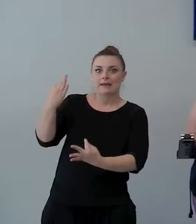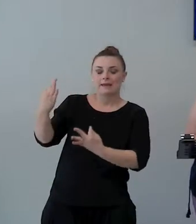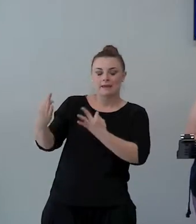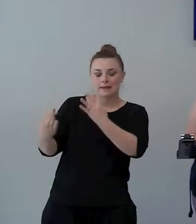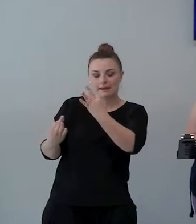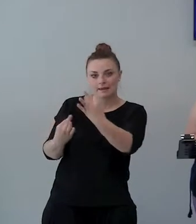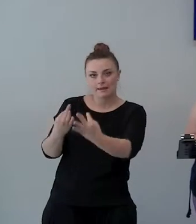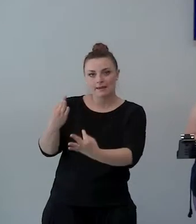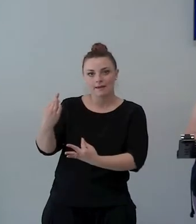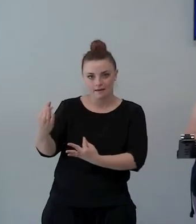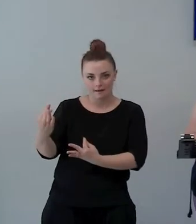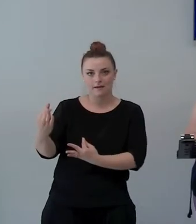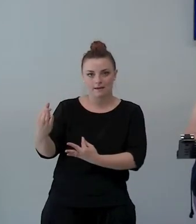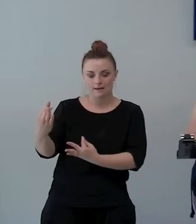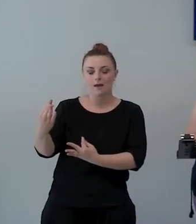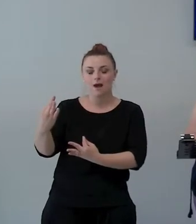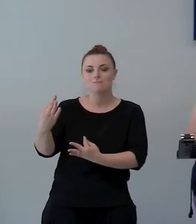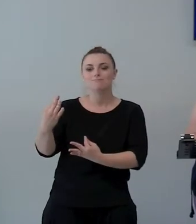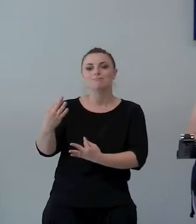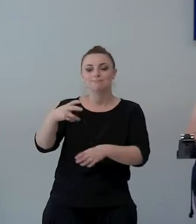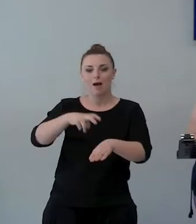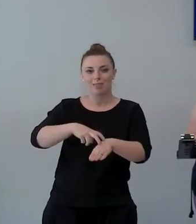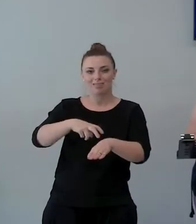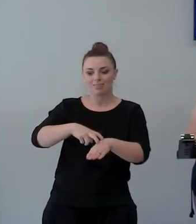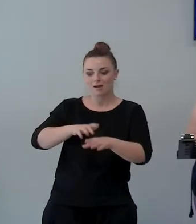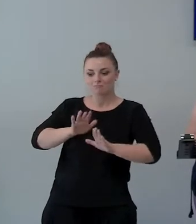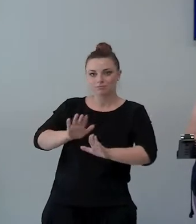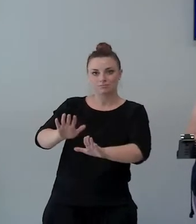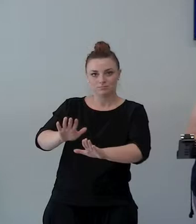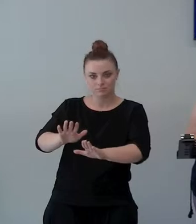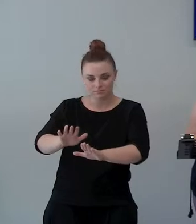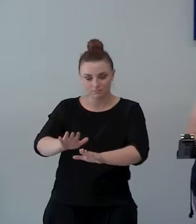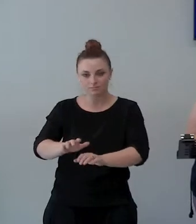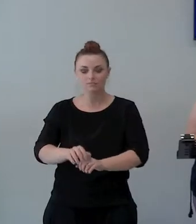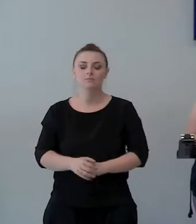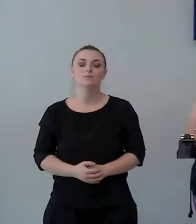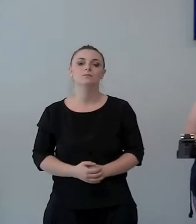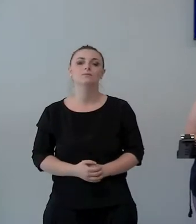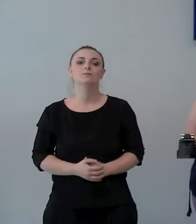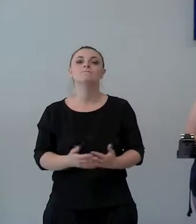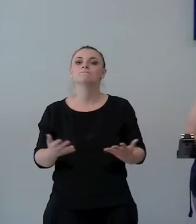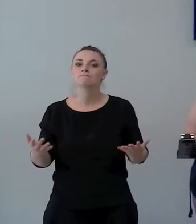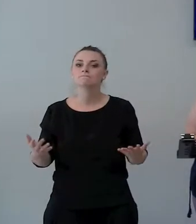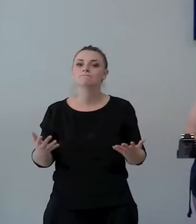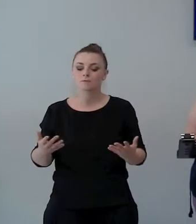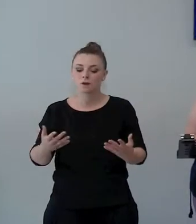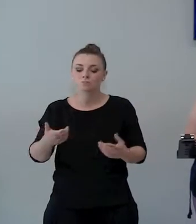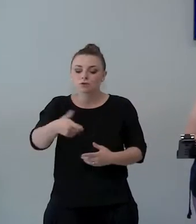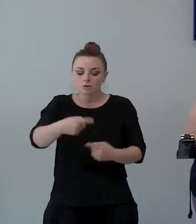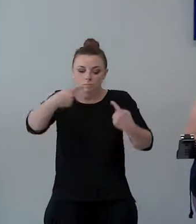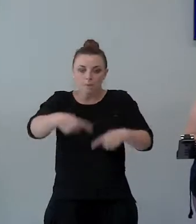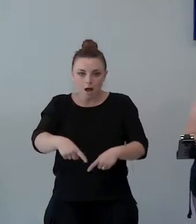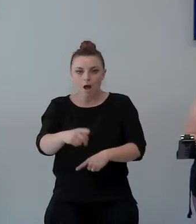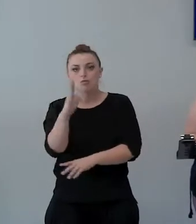feels really tired, also because of the therapy that she's gone through. Non riesce a dormire. She can't sleep.